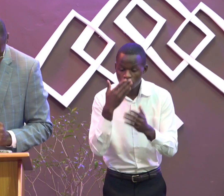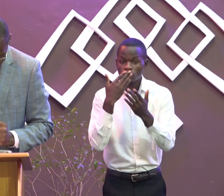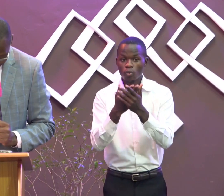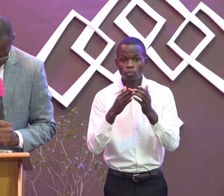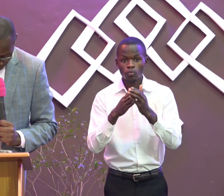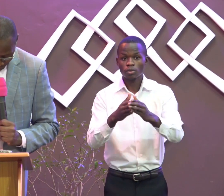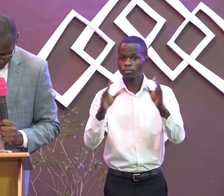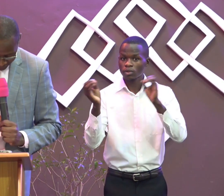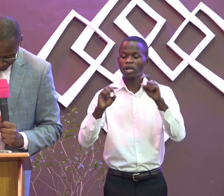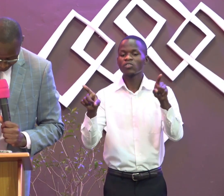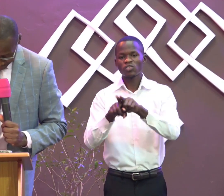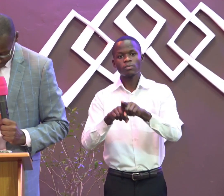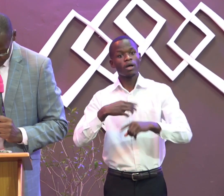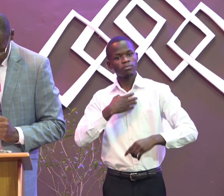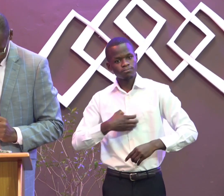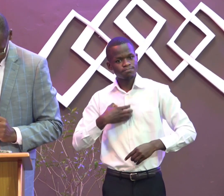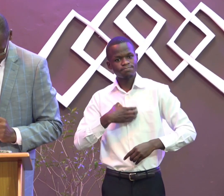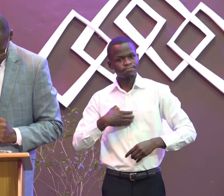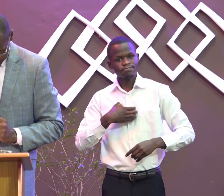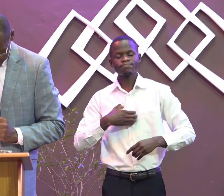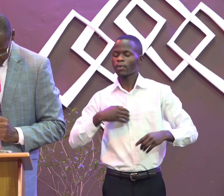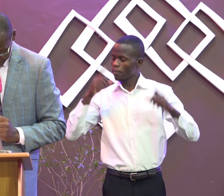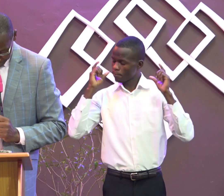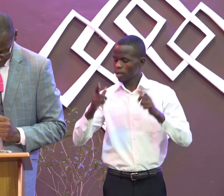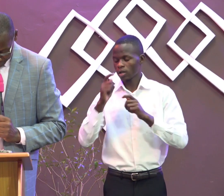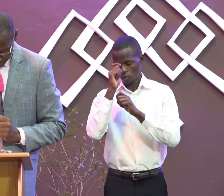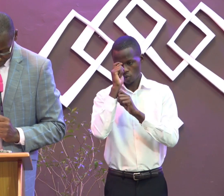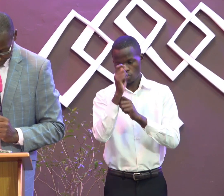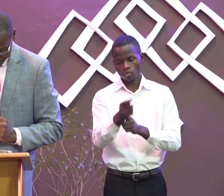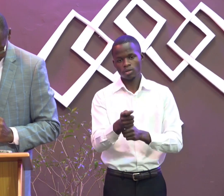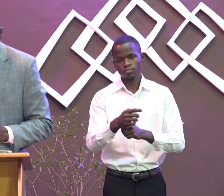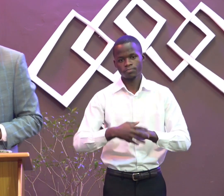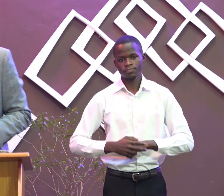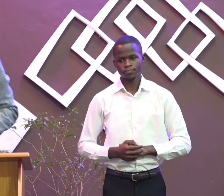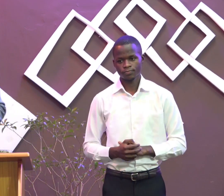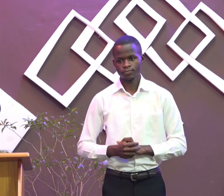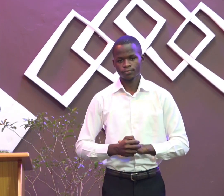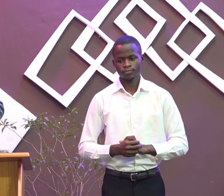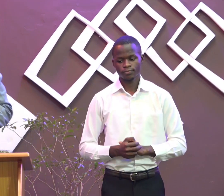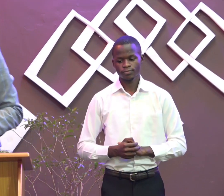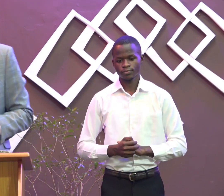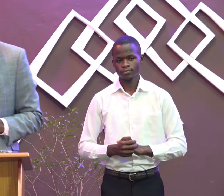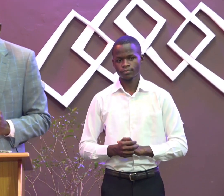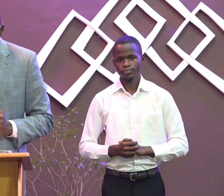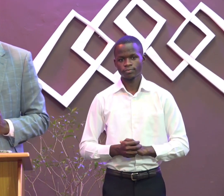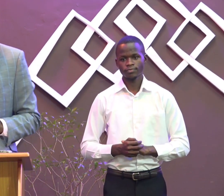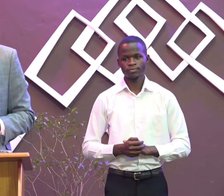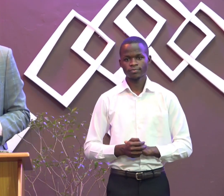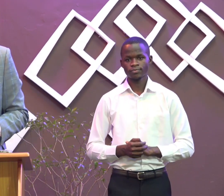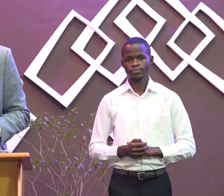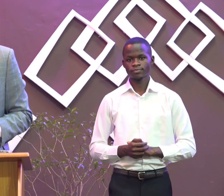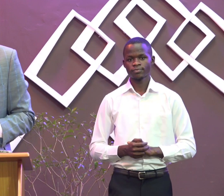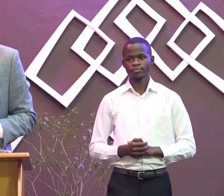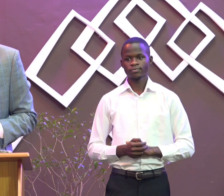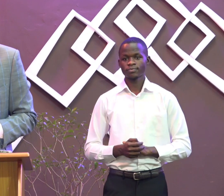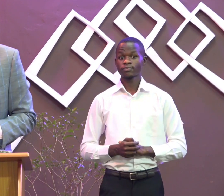nti n'abakambwe nabo tubagondere. It says we don't need to only obey our good leaders, but even those that are tough.